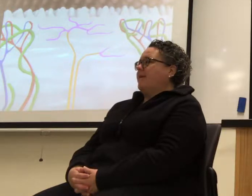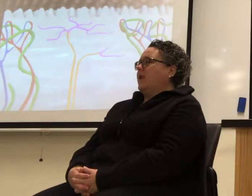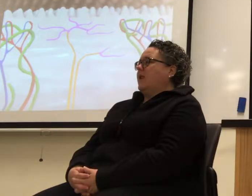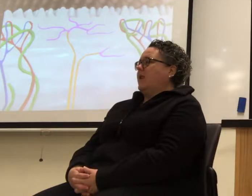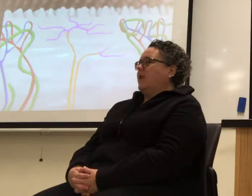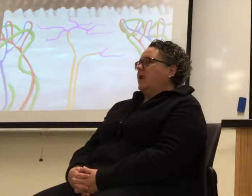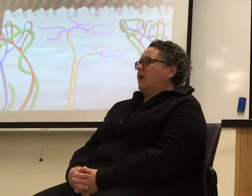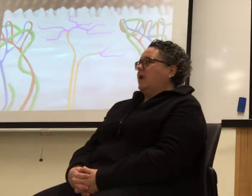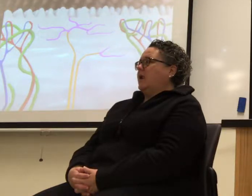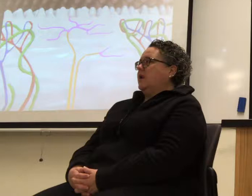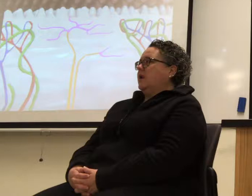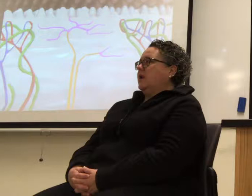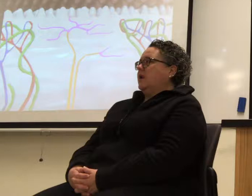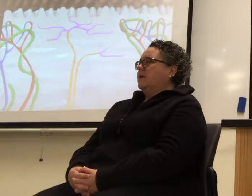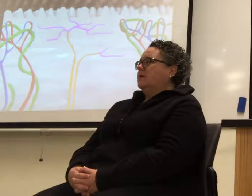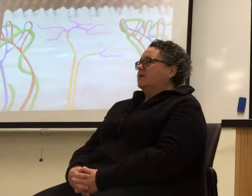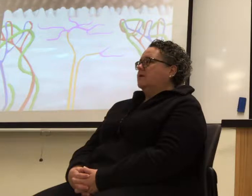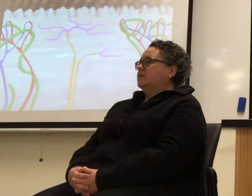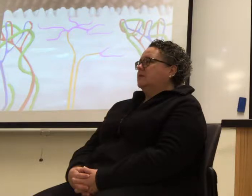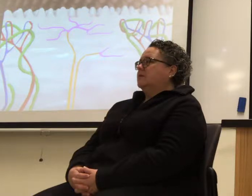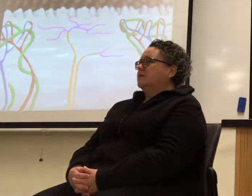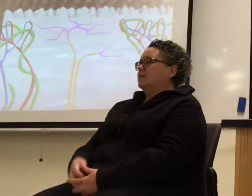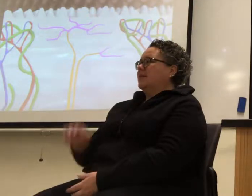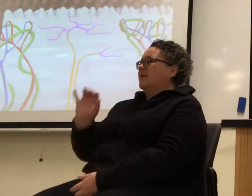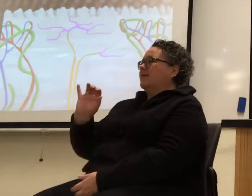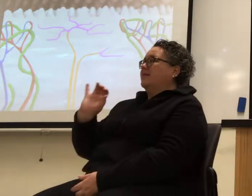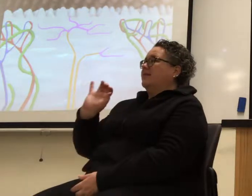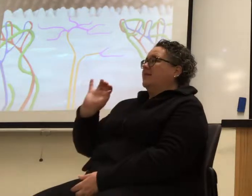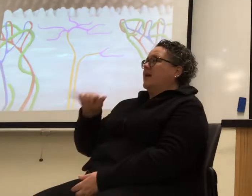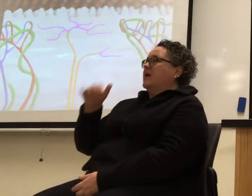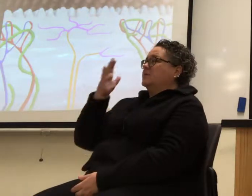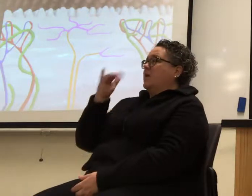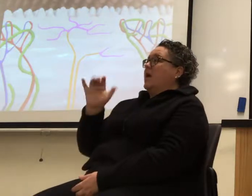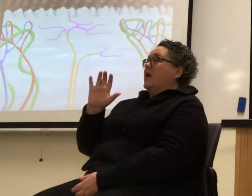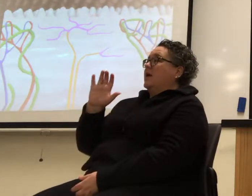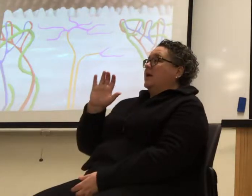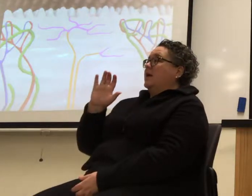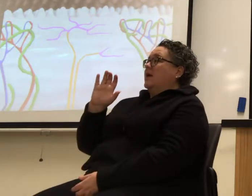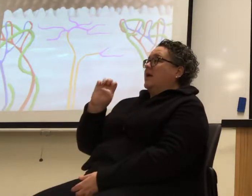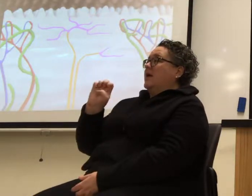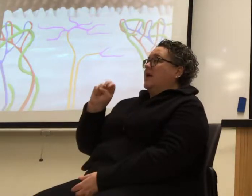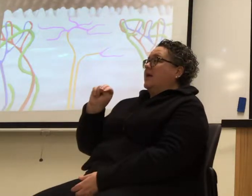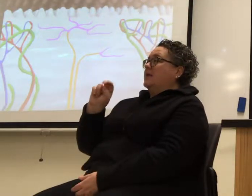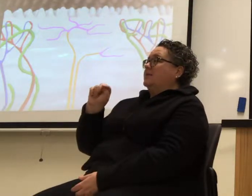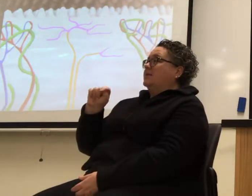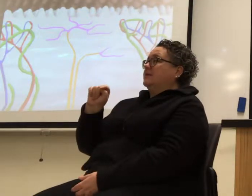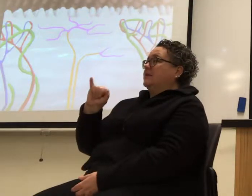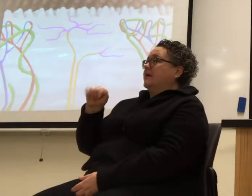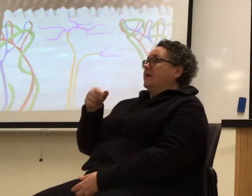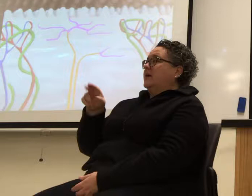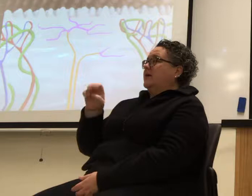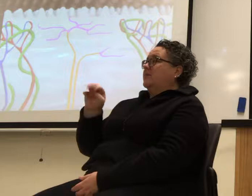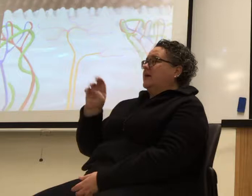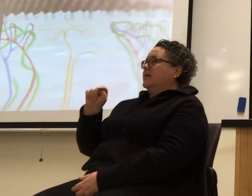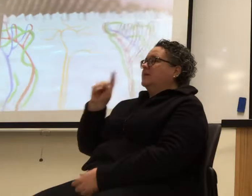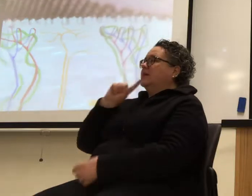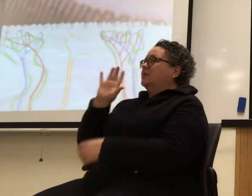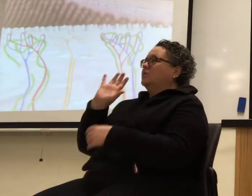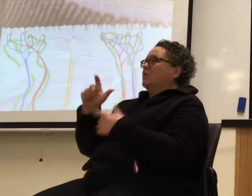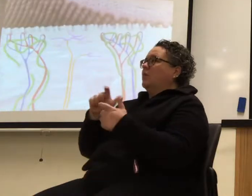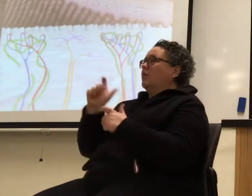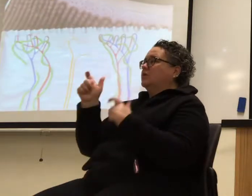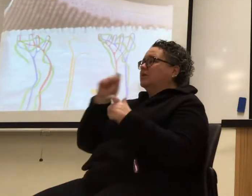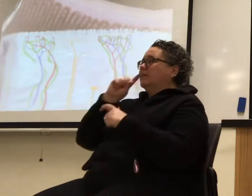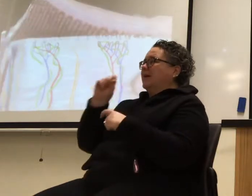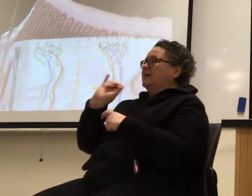They're all in the dermis. That's why the integument is your largest sense organ because all these nerve endings are there for different sensations